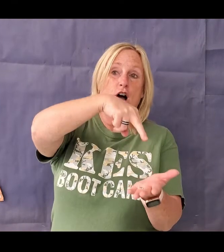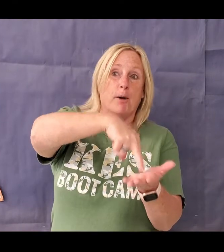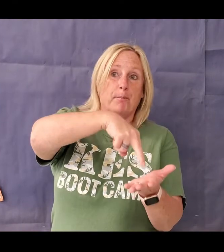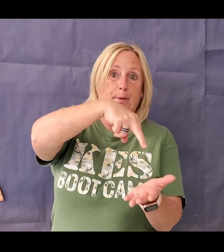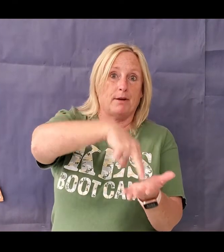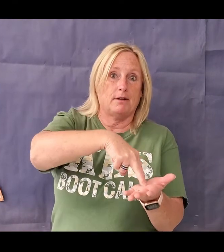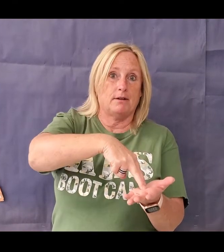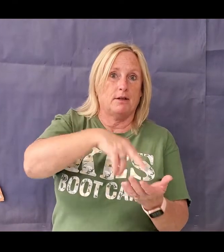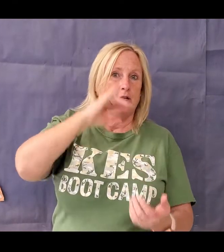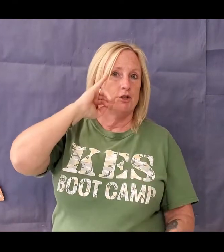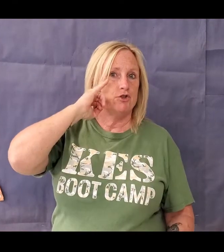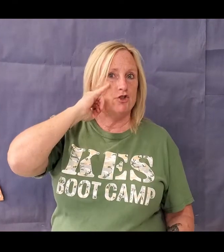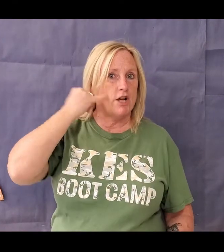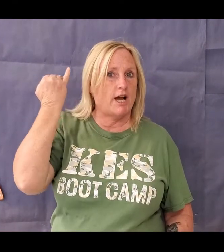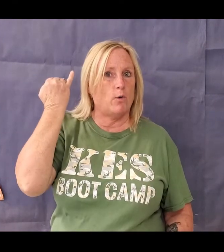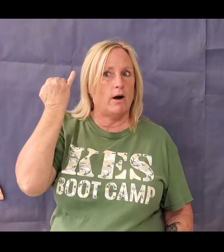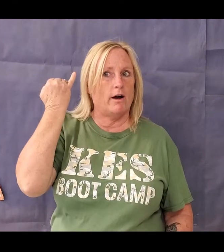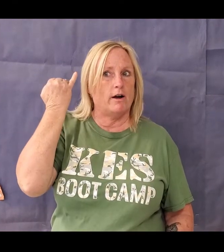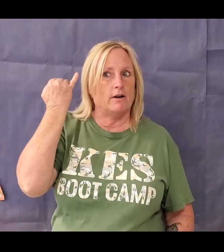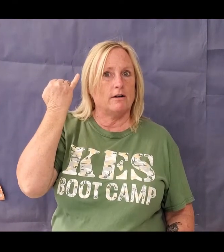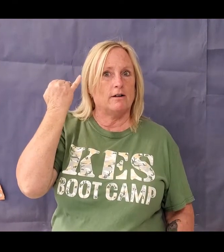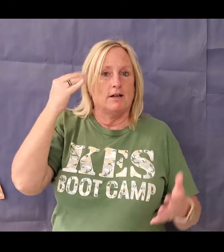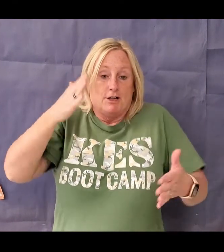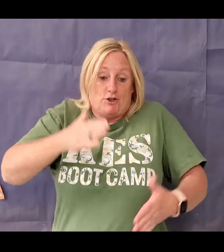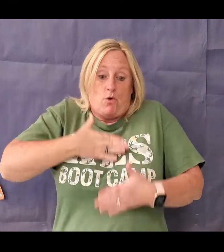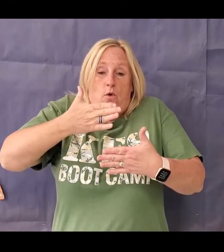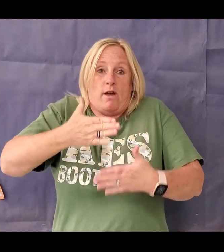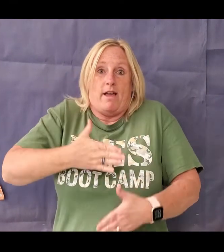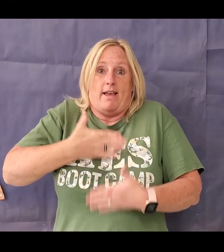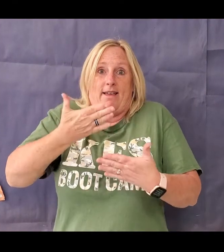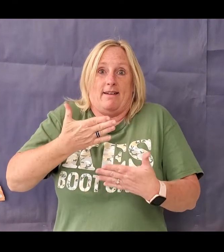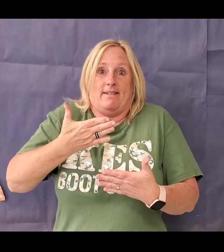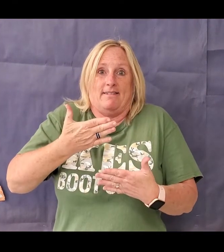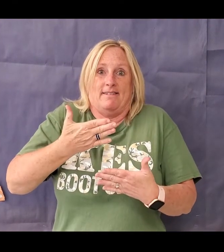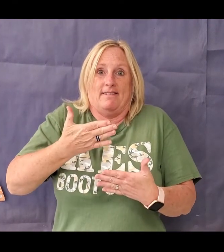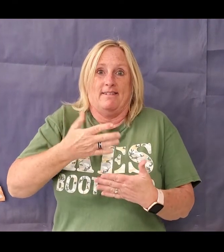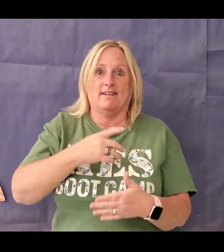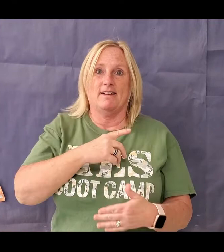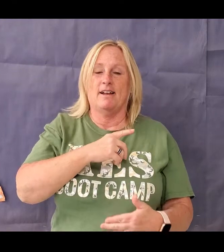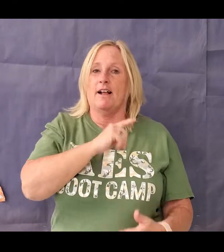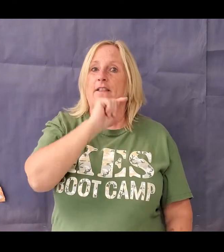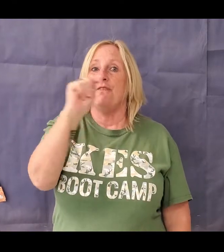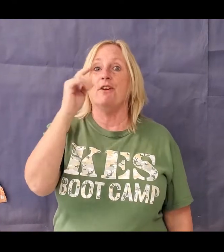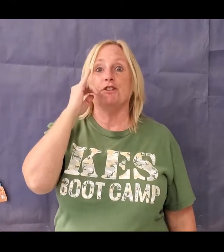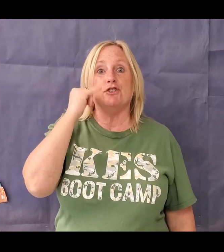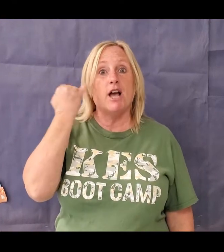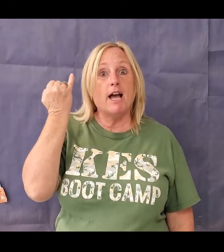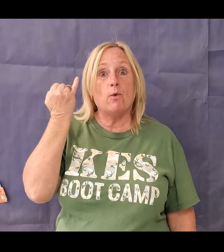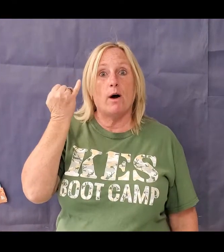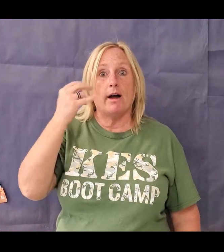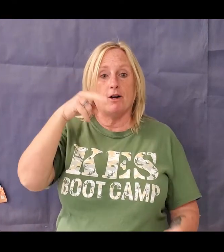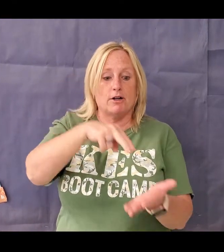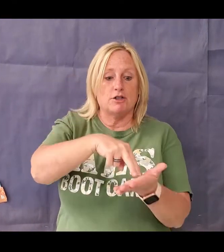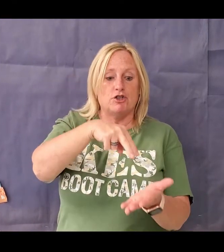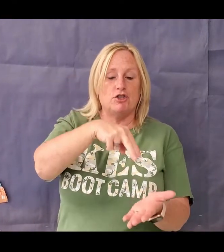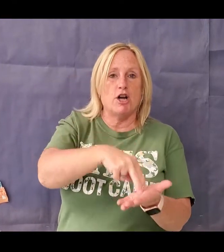Jump. Jaguar. Joy. The jaguar